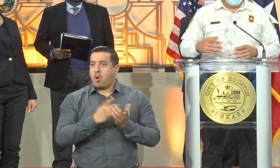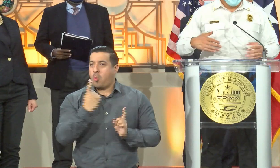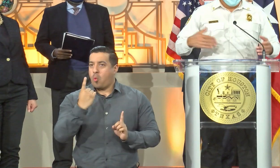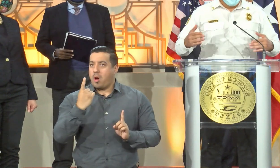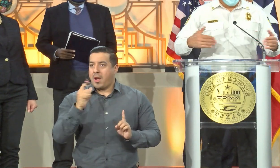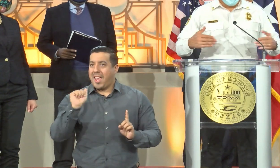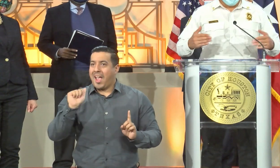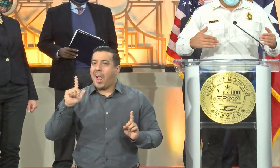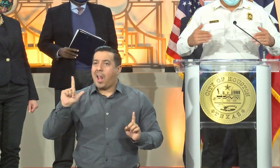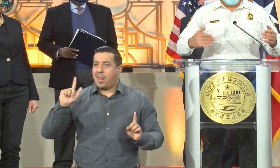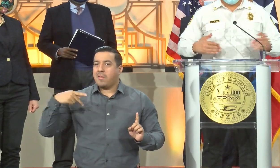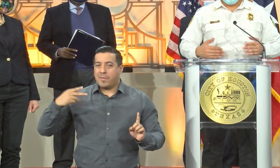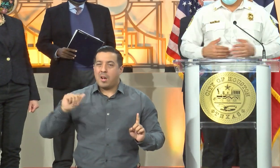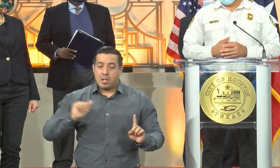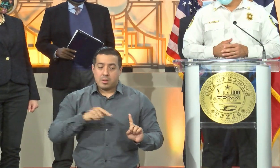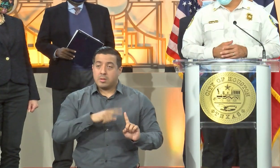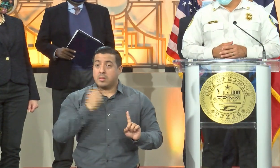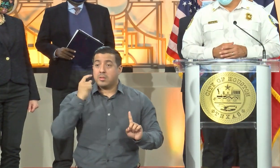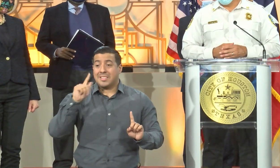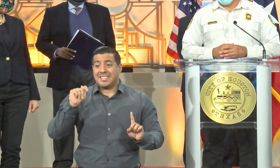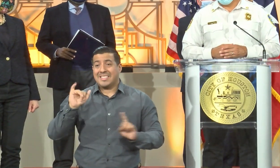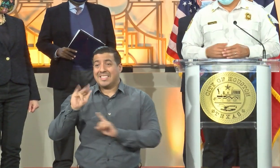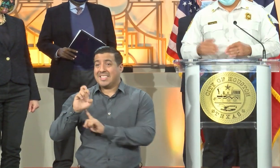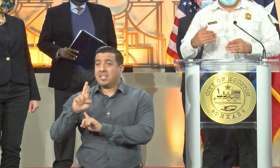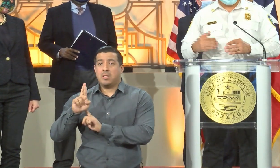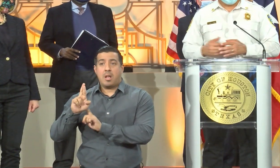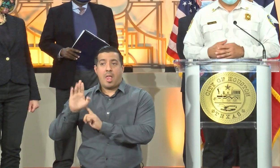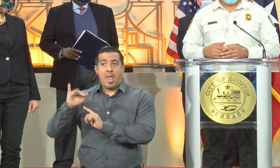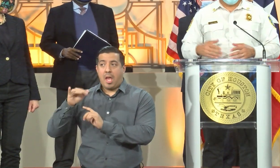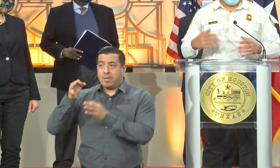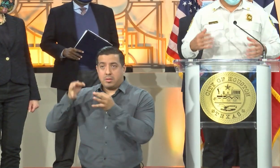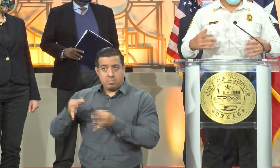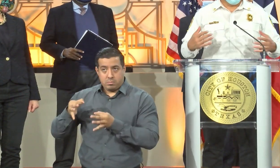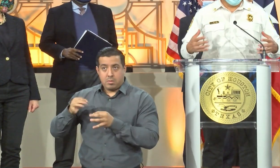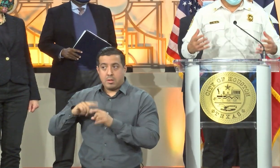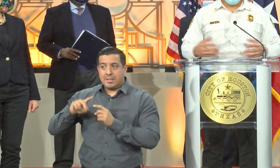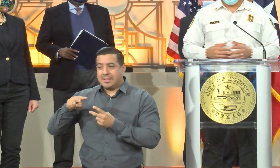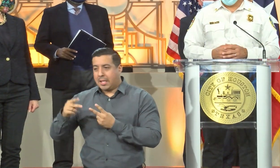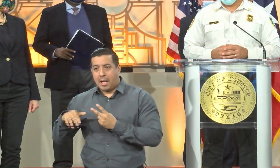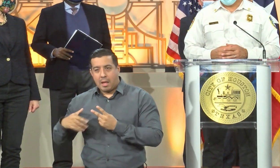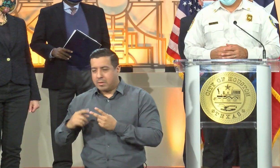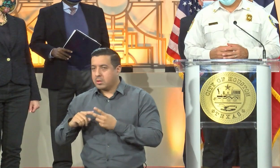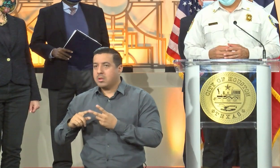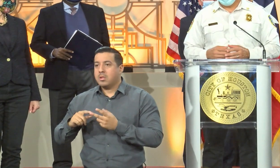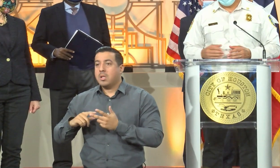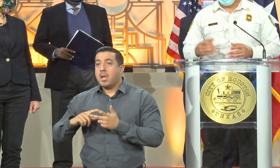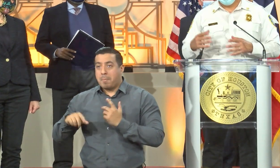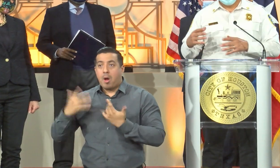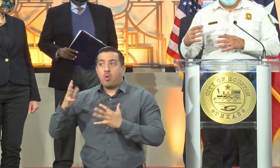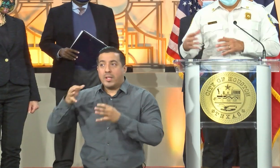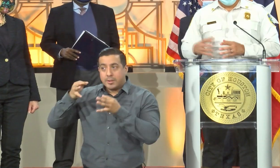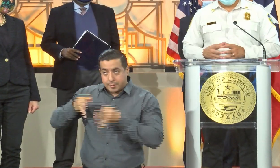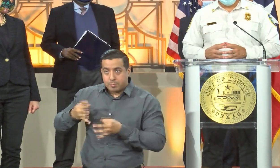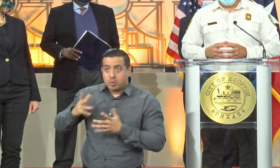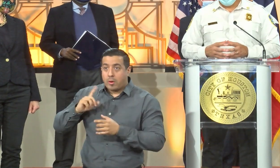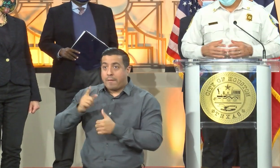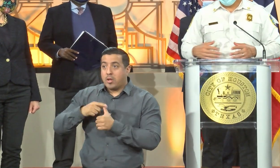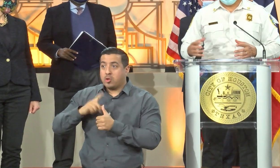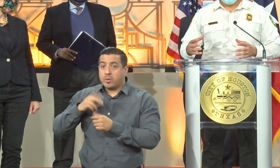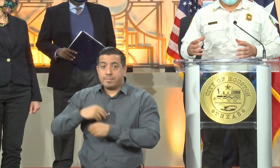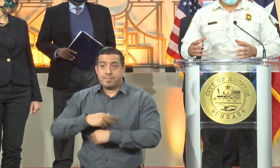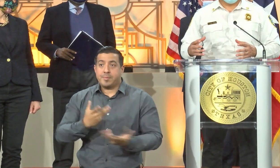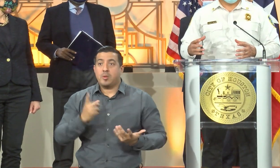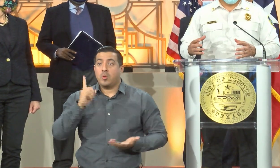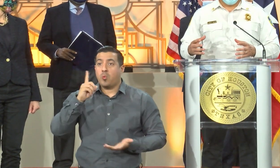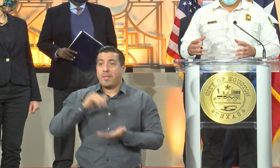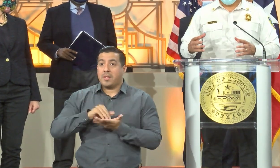mentioned. The tiers haven't been determined, the second tier, but certainly the first tier for vaccines has been determined. We've submitted